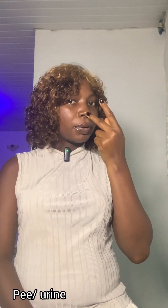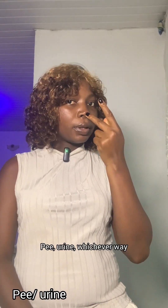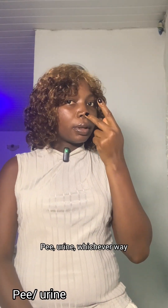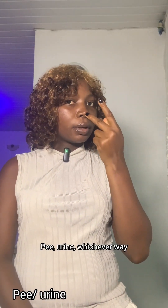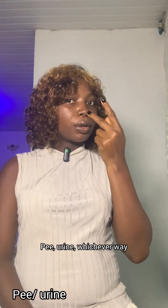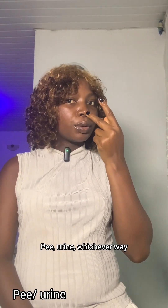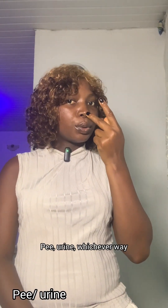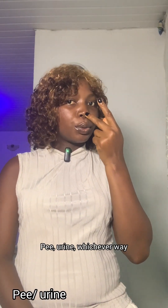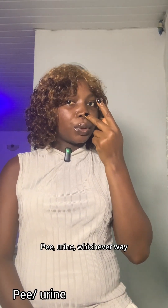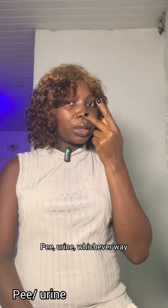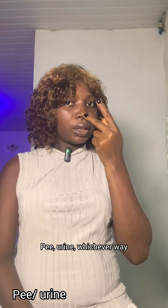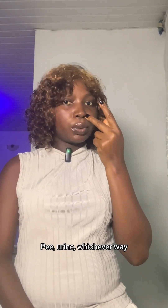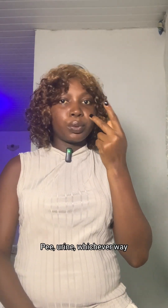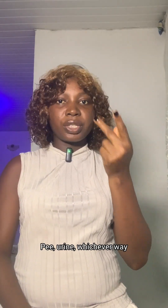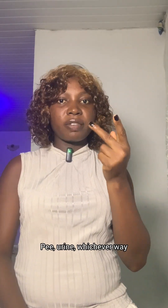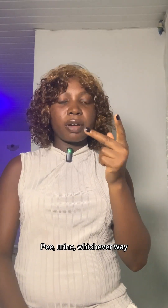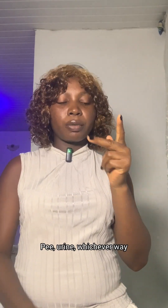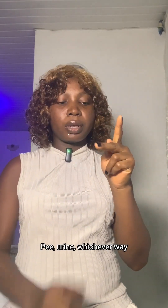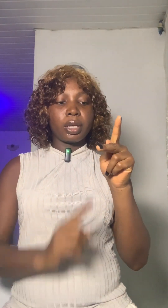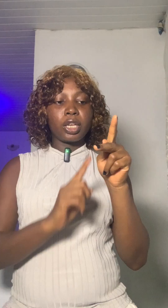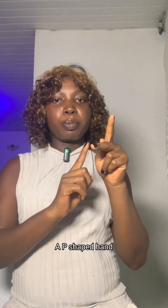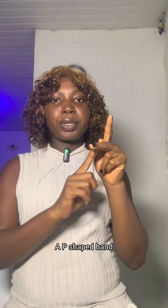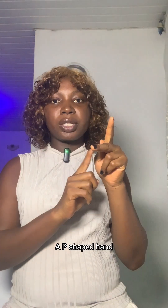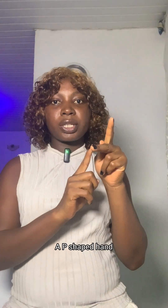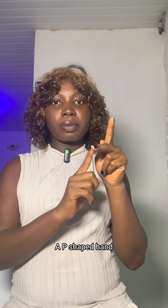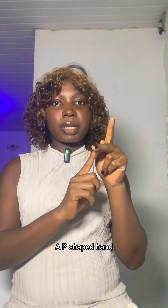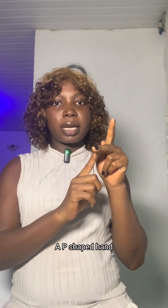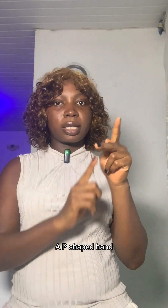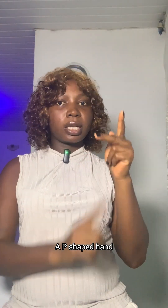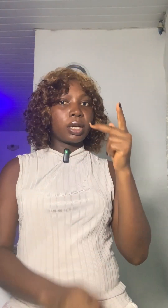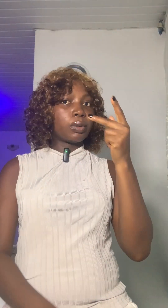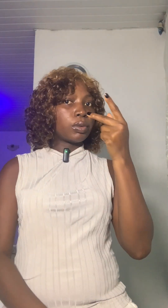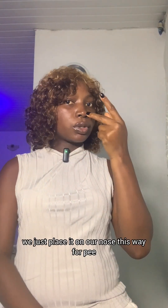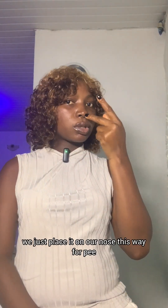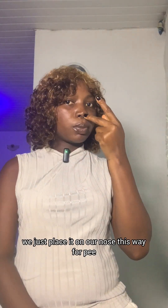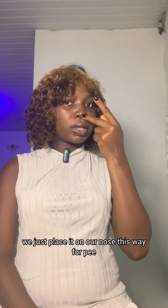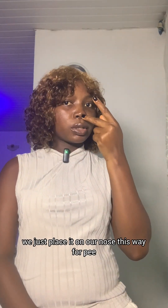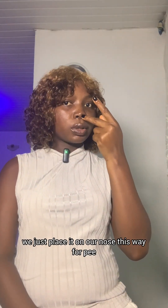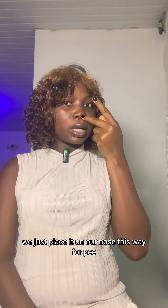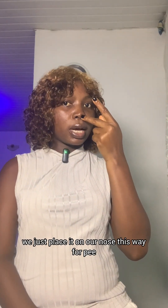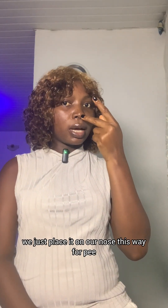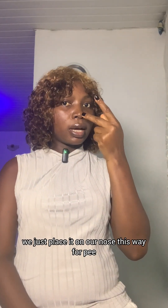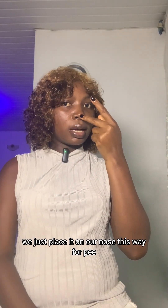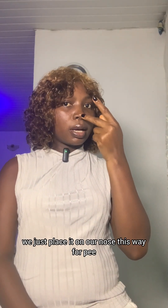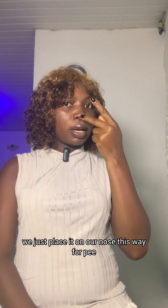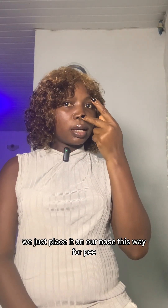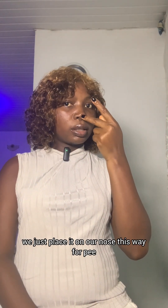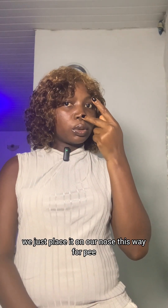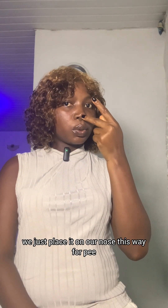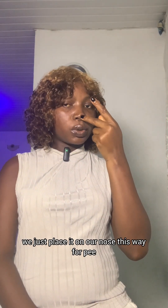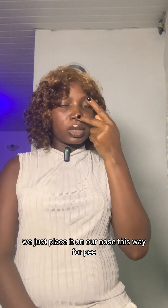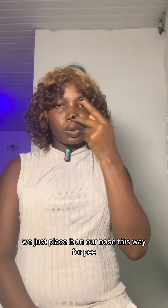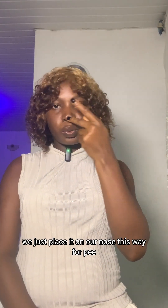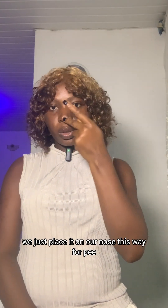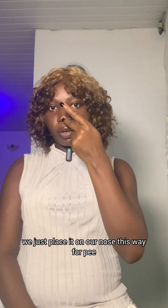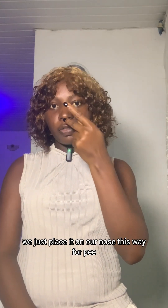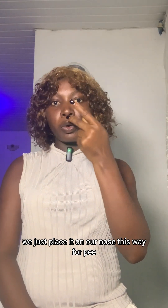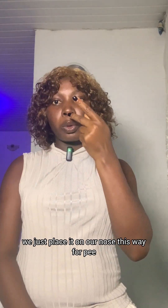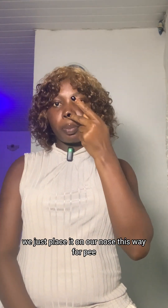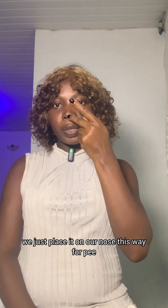P, urine, whichever way. A P-shaped hand, we just place it on our nose this way for P,